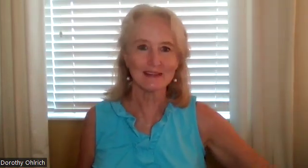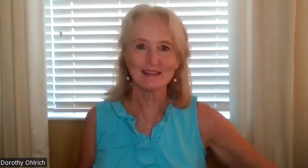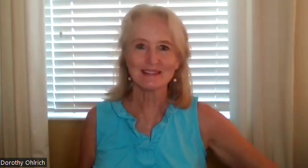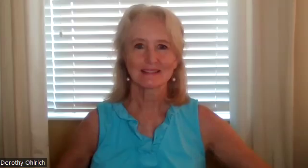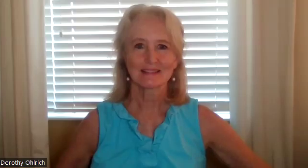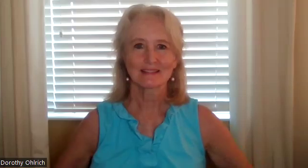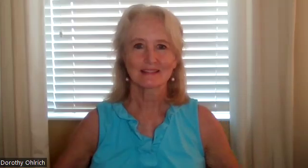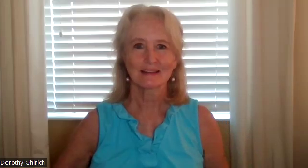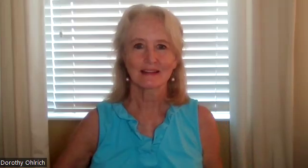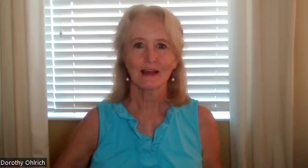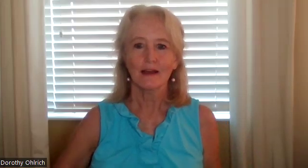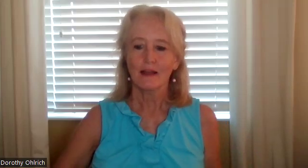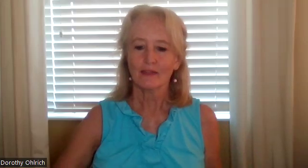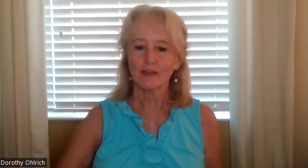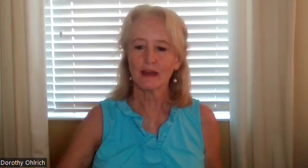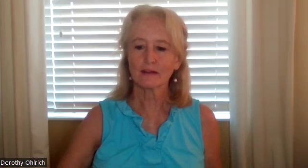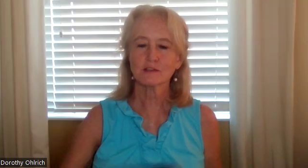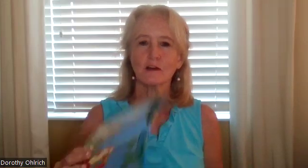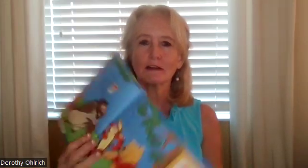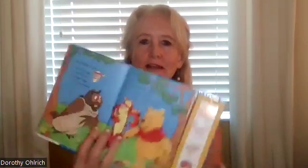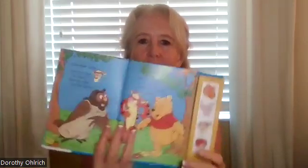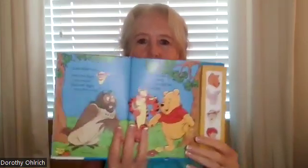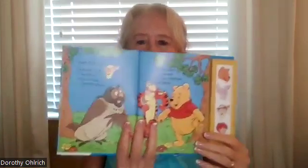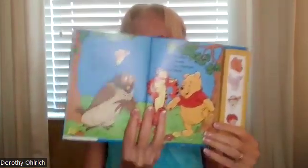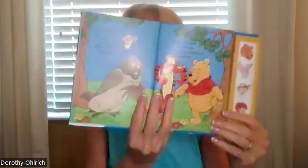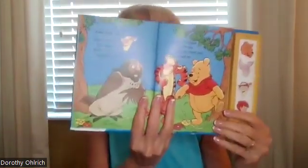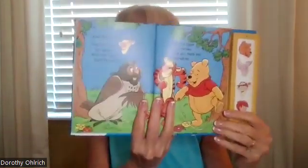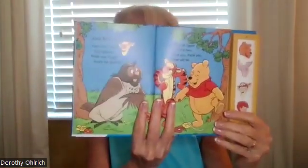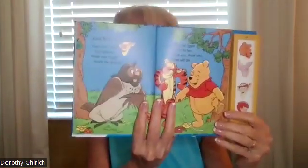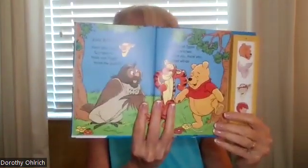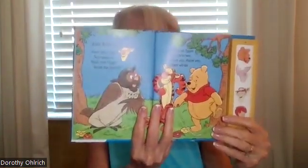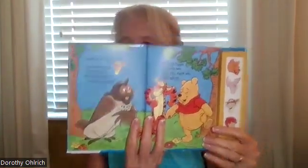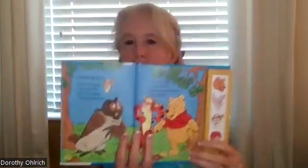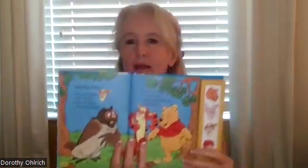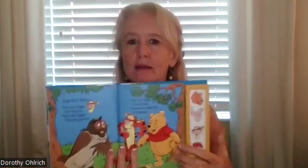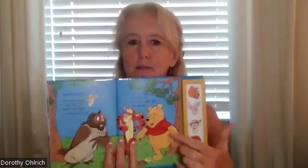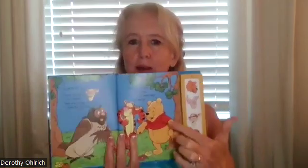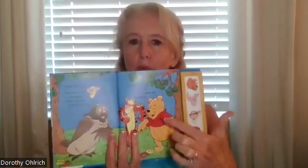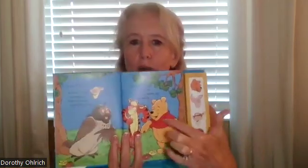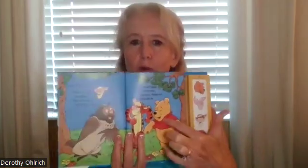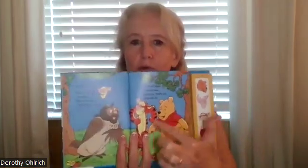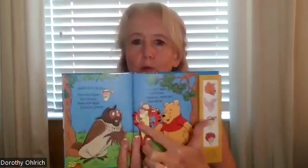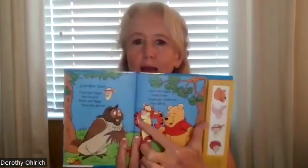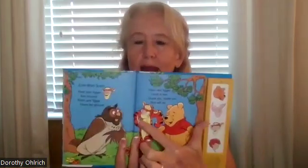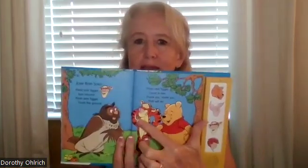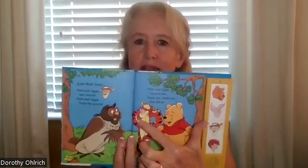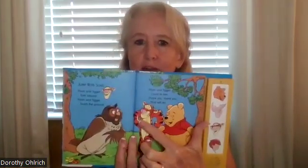good. The next song is the jump rope song. It's about Winnie the Pooh and